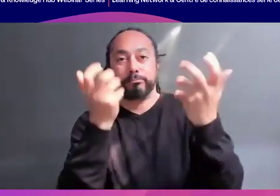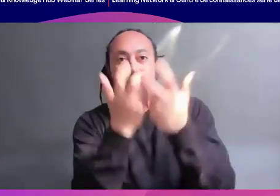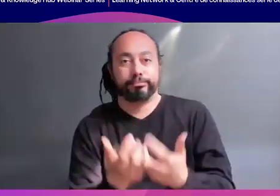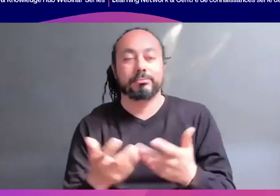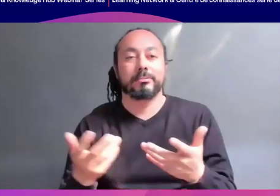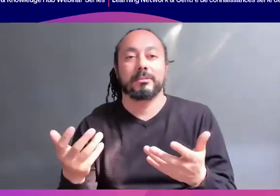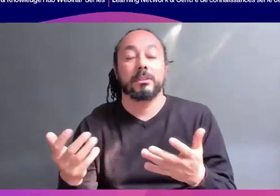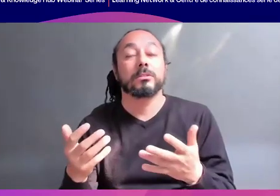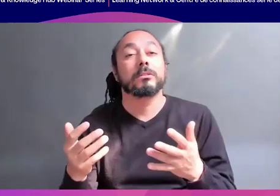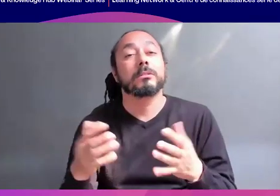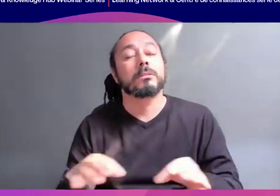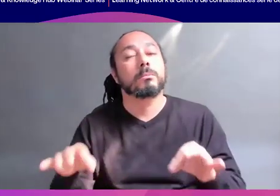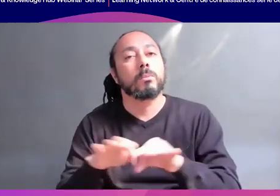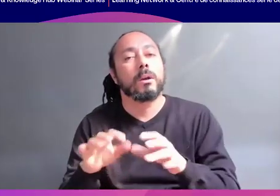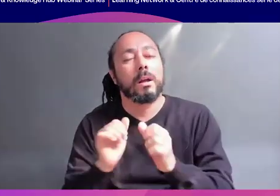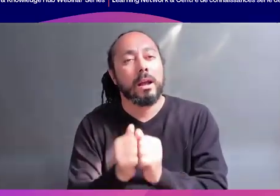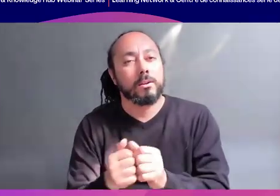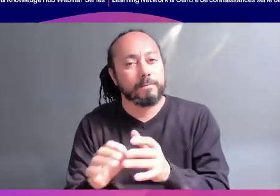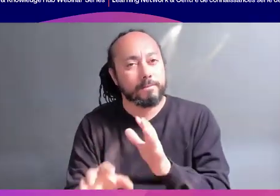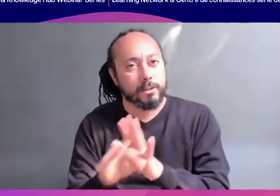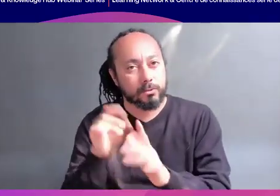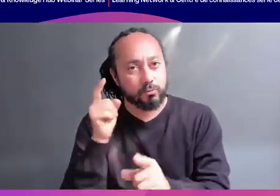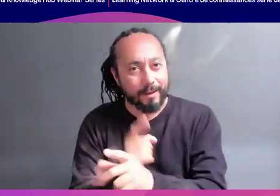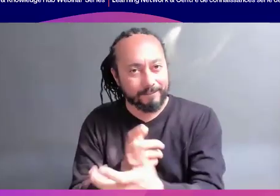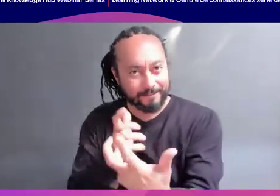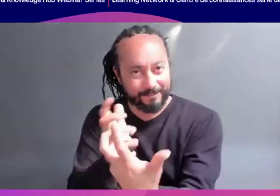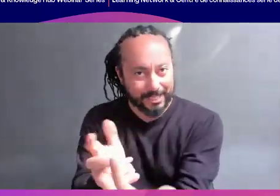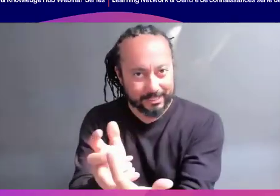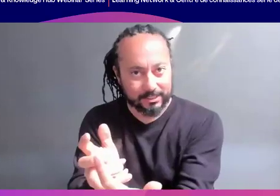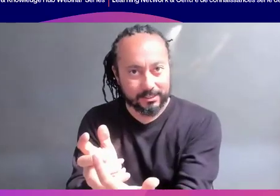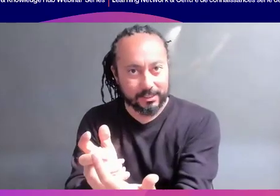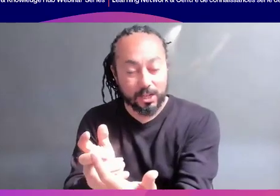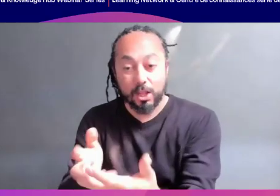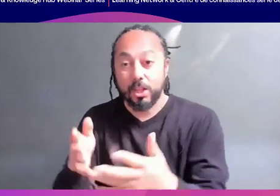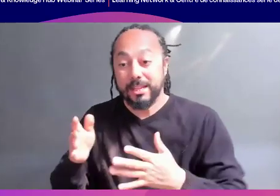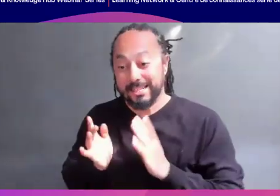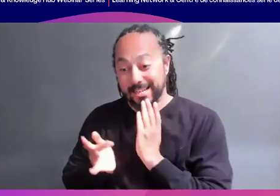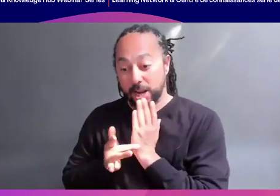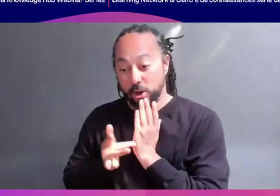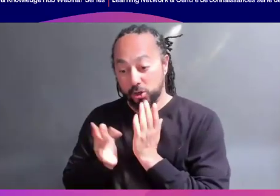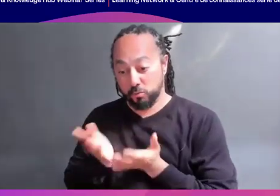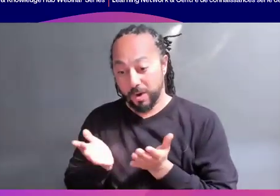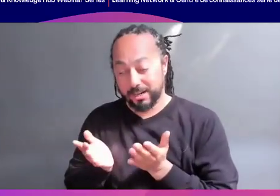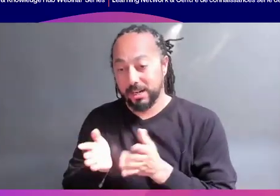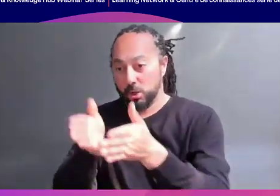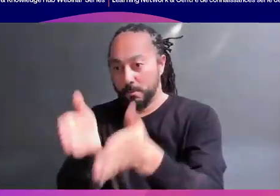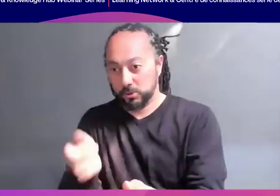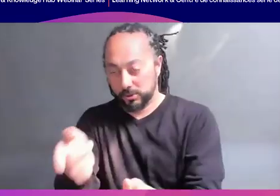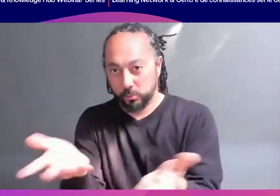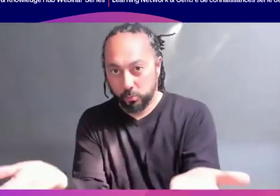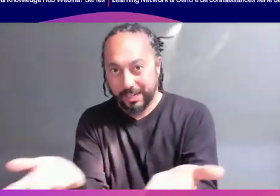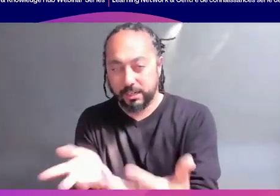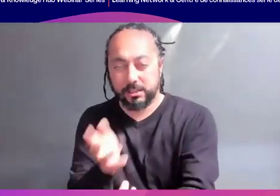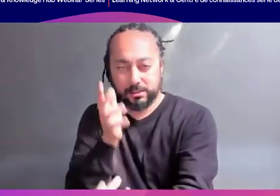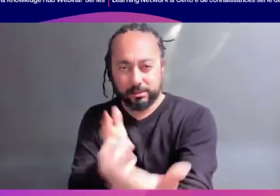really about trying to find the right fit between the issue, the technology, and the person using it. It really has to make sense for the